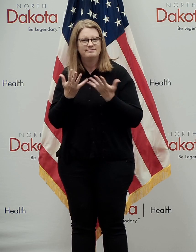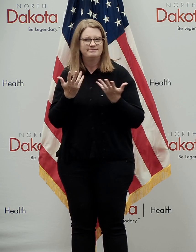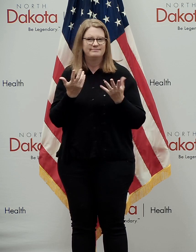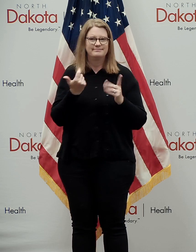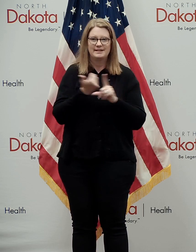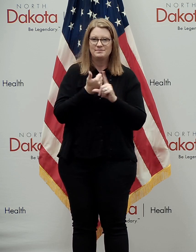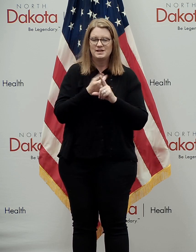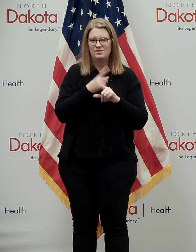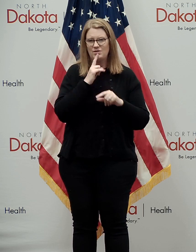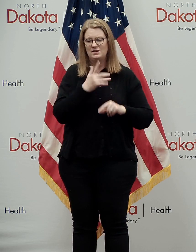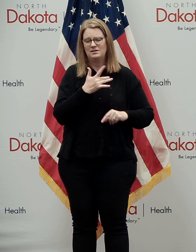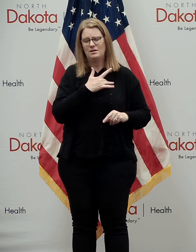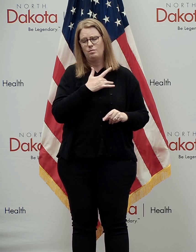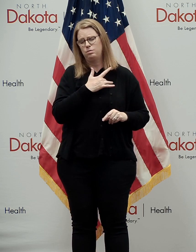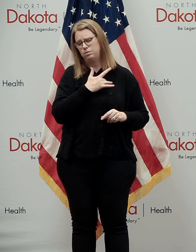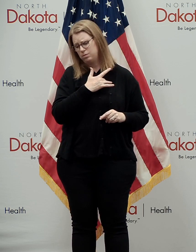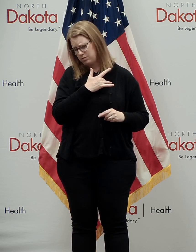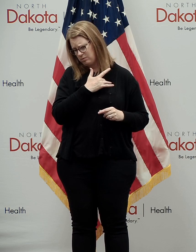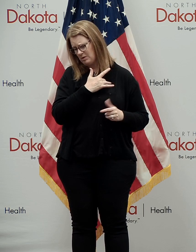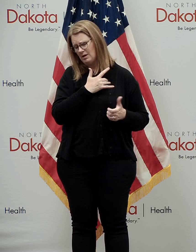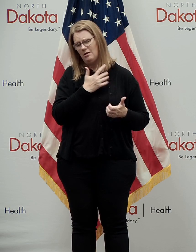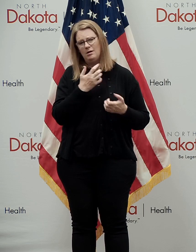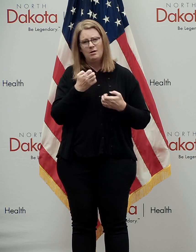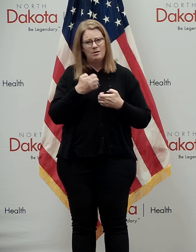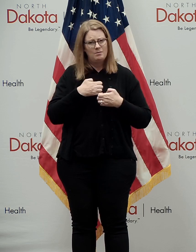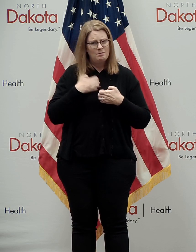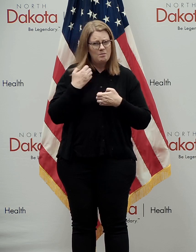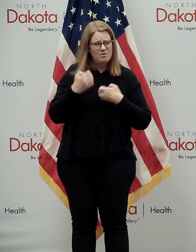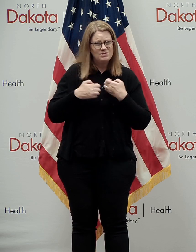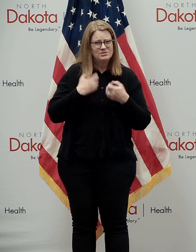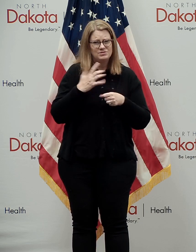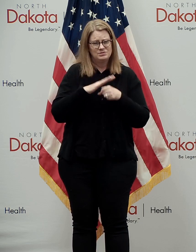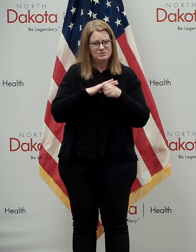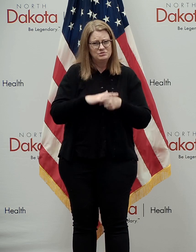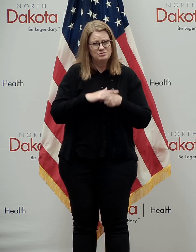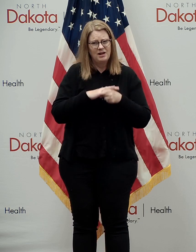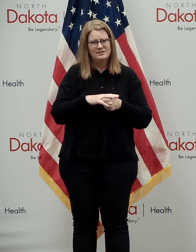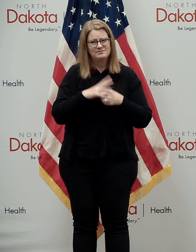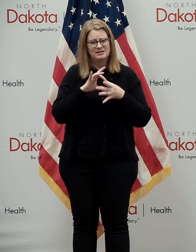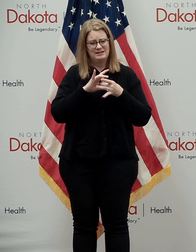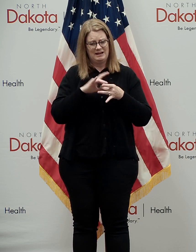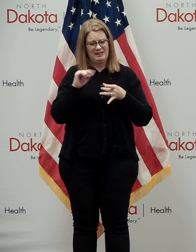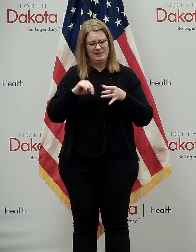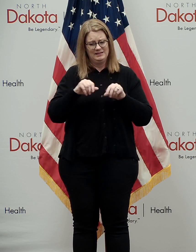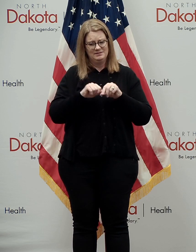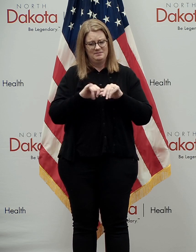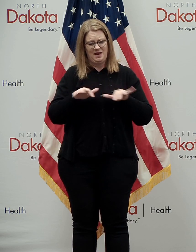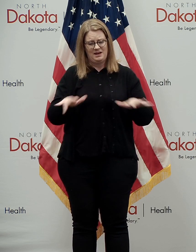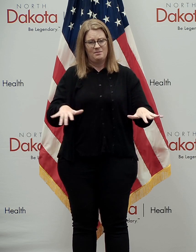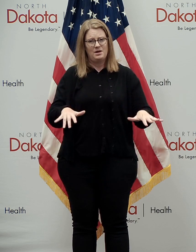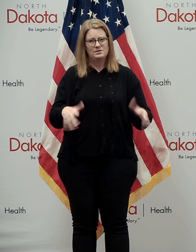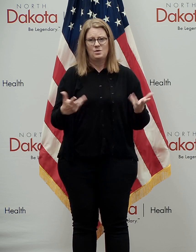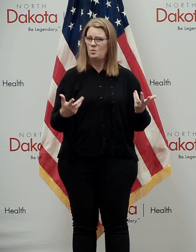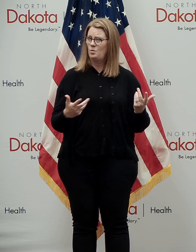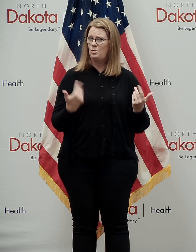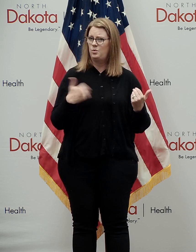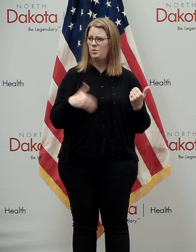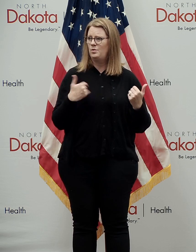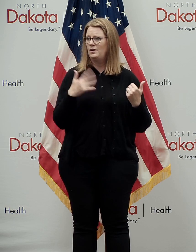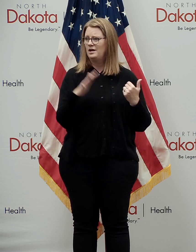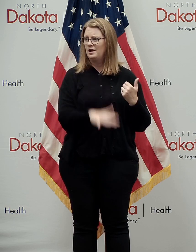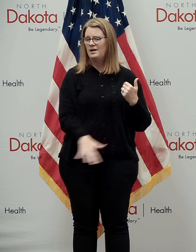an emotional toll and stress due to the effects of the pandemic. And this certainly across the state, we know that it